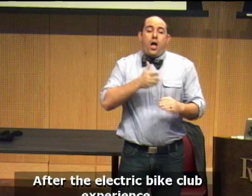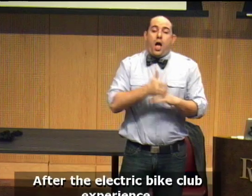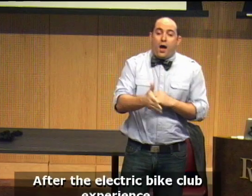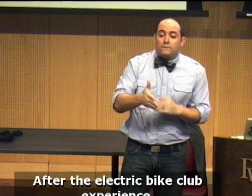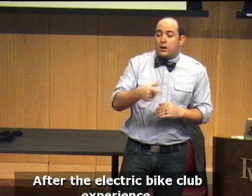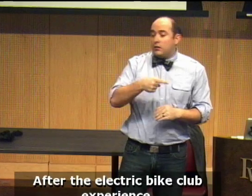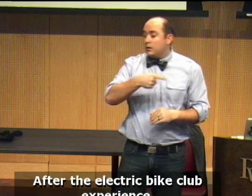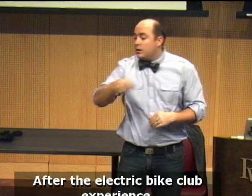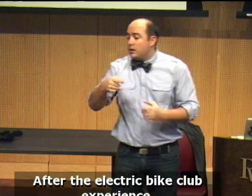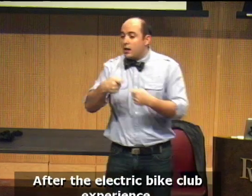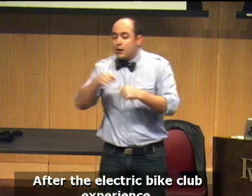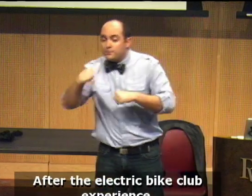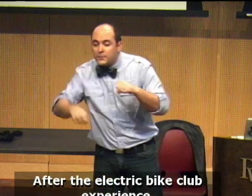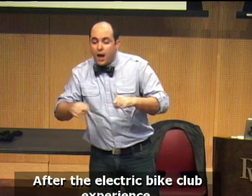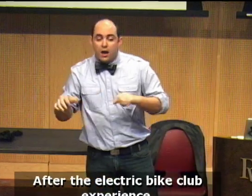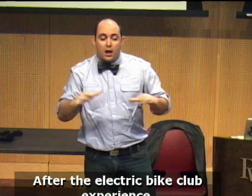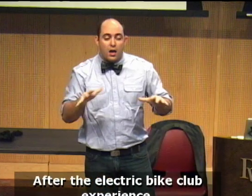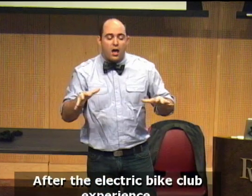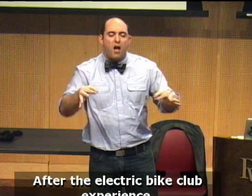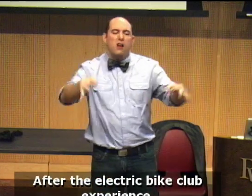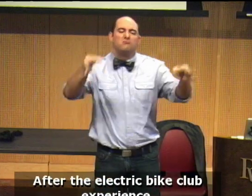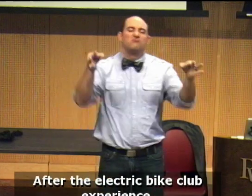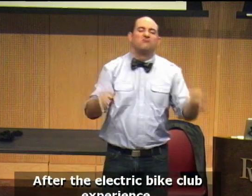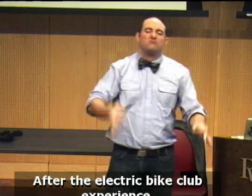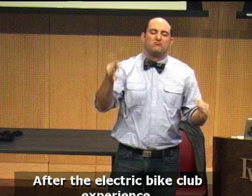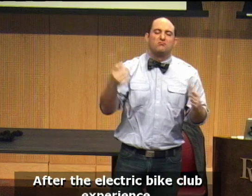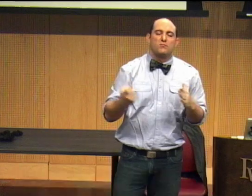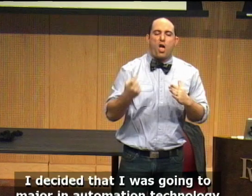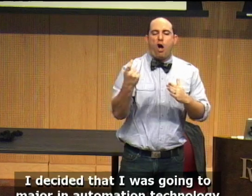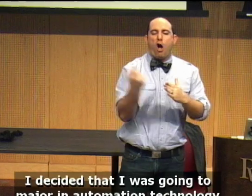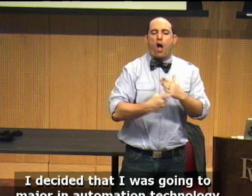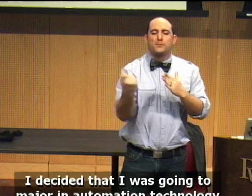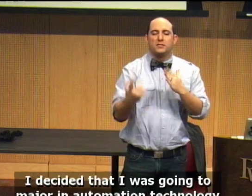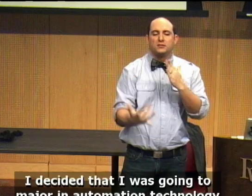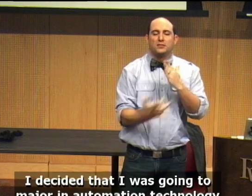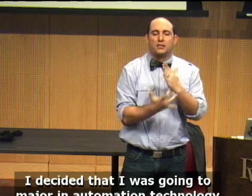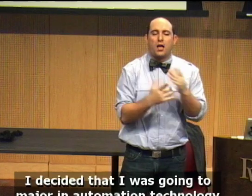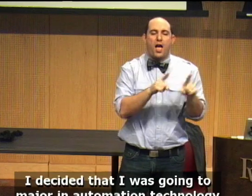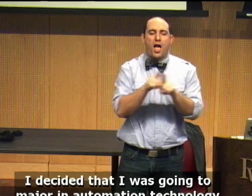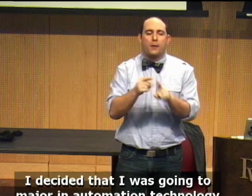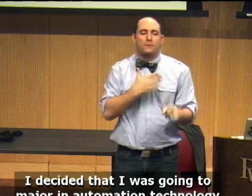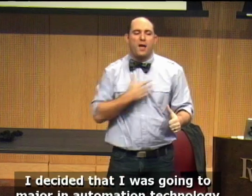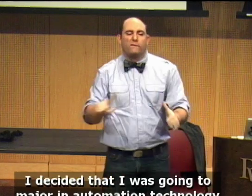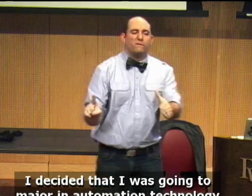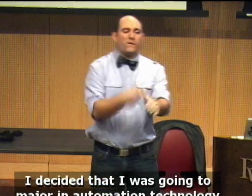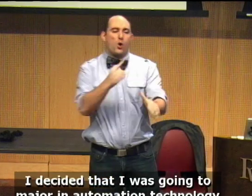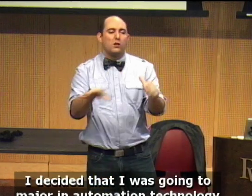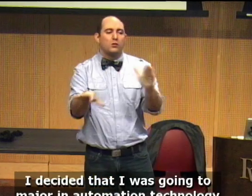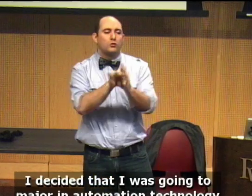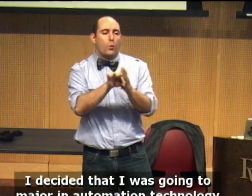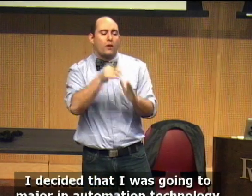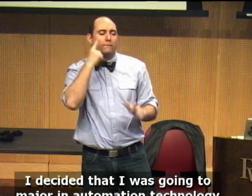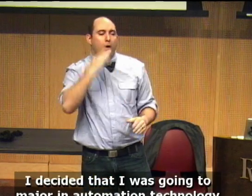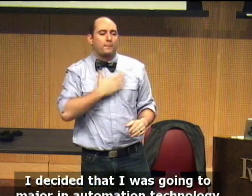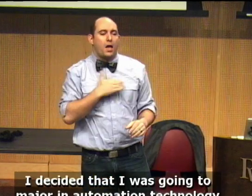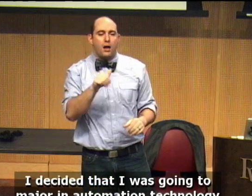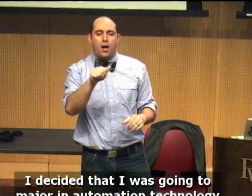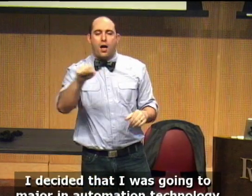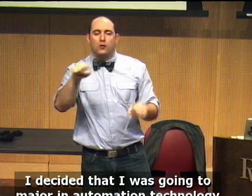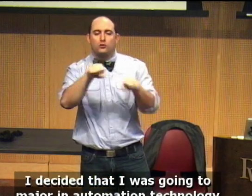After the Electric Bike Club experience, I decided that I was going to major in automation